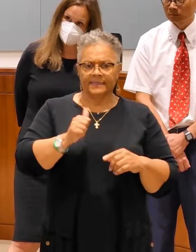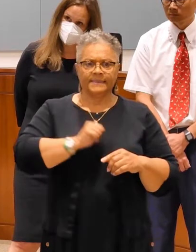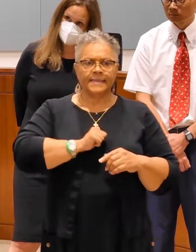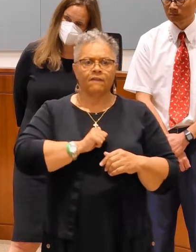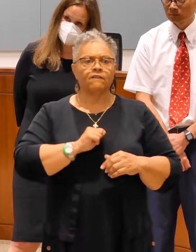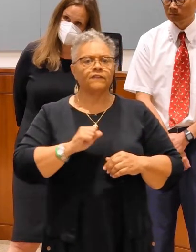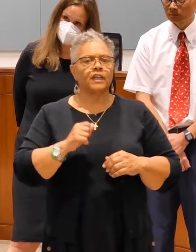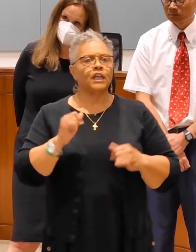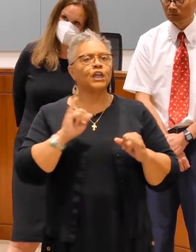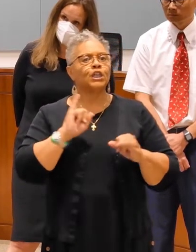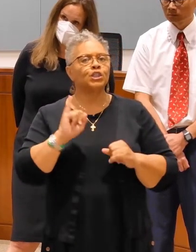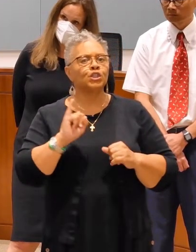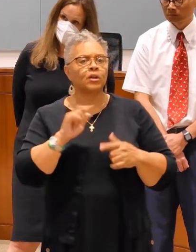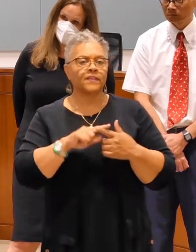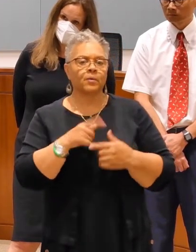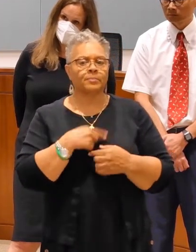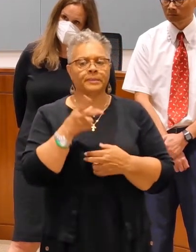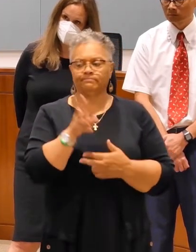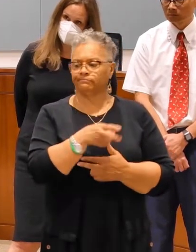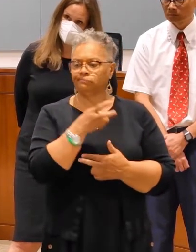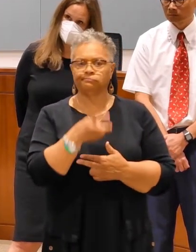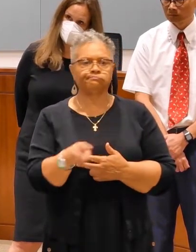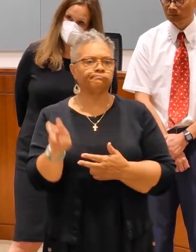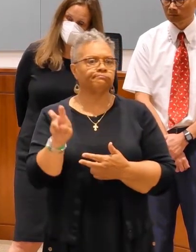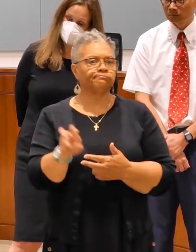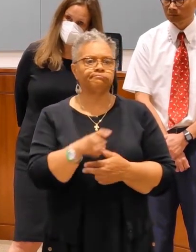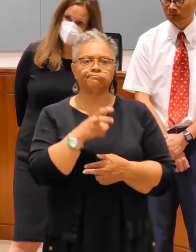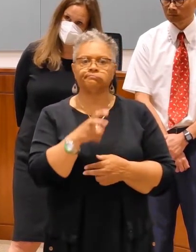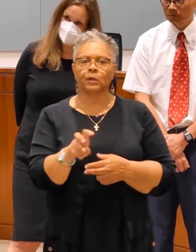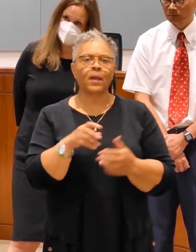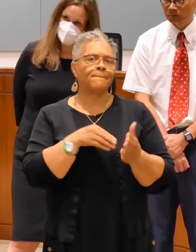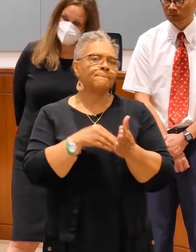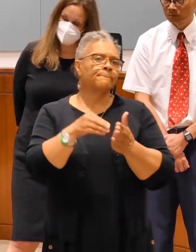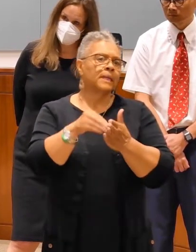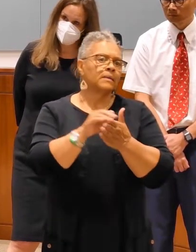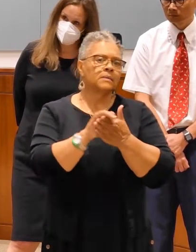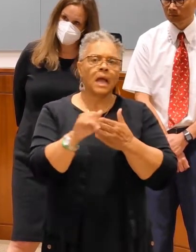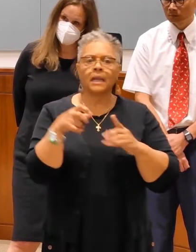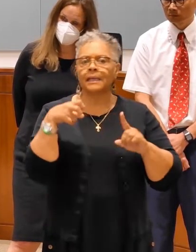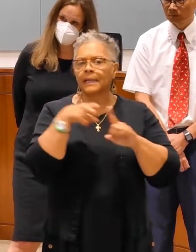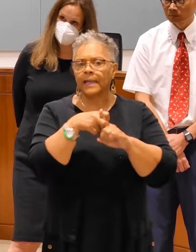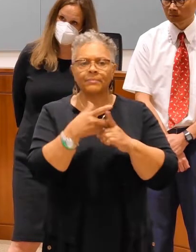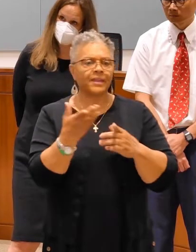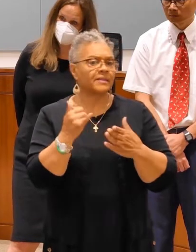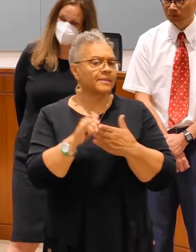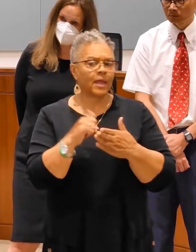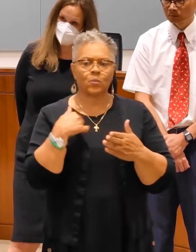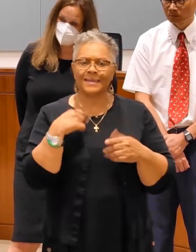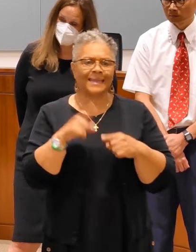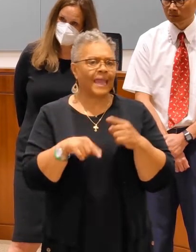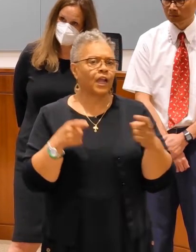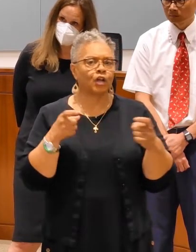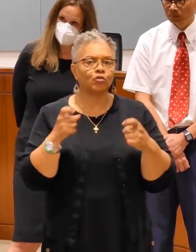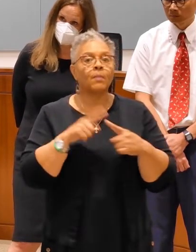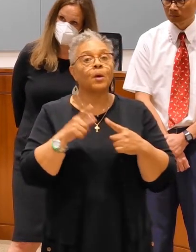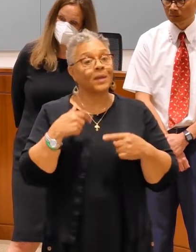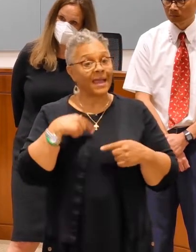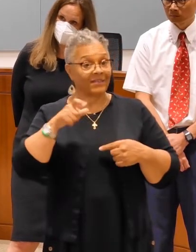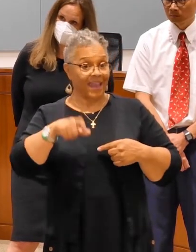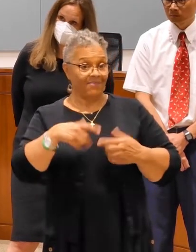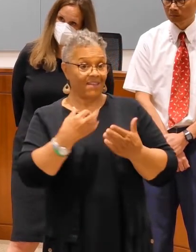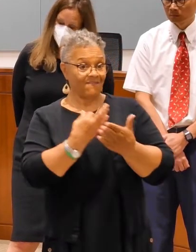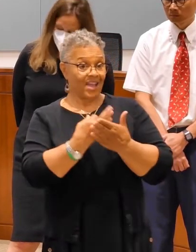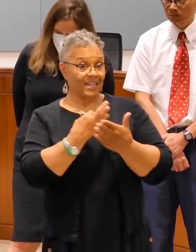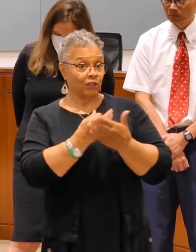self-insured, there will be swings where we may have million-dollar claims or things that we can't control, but we have to have the financial support